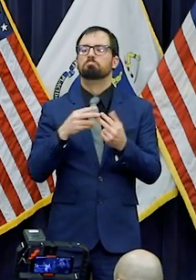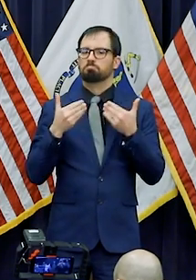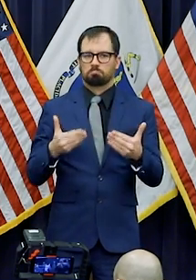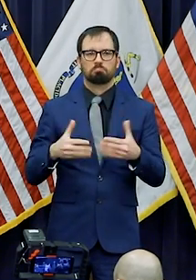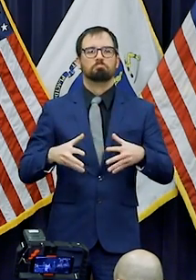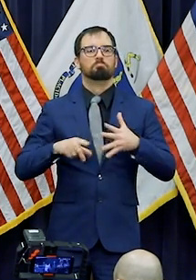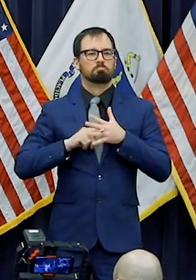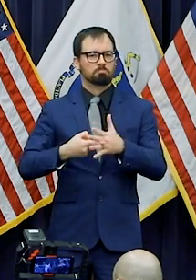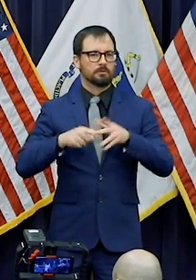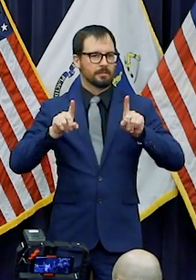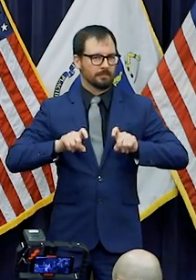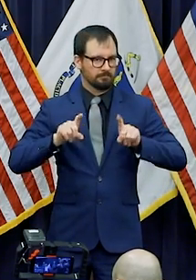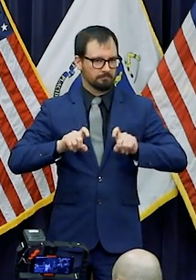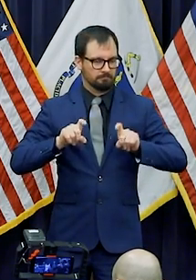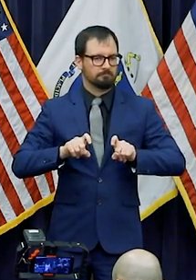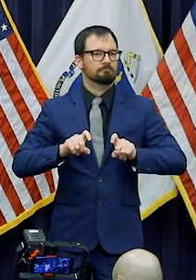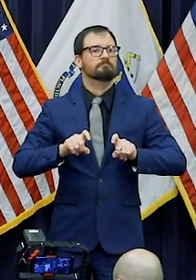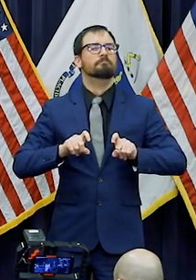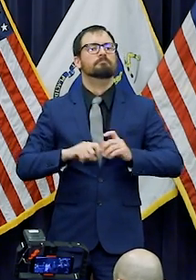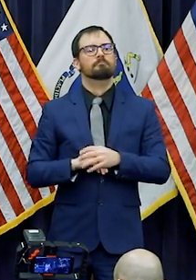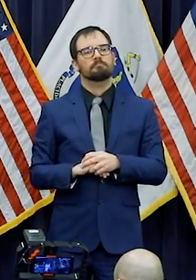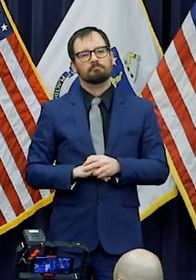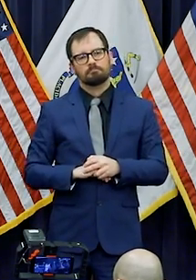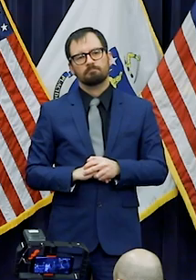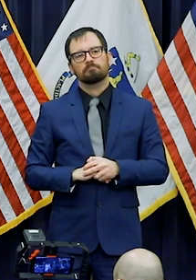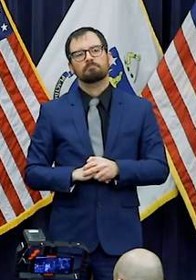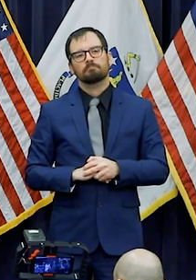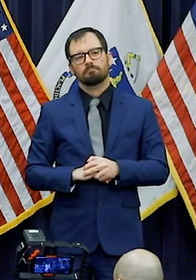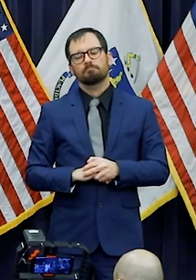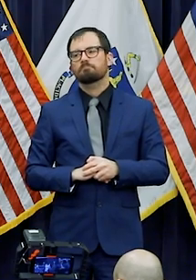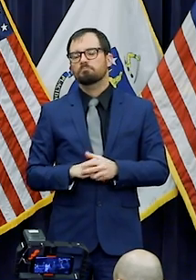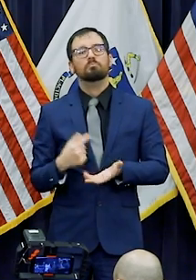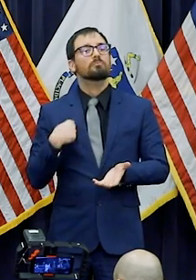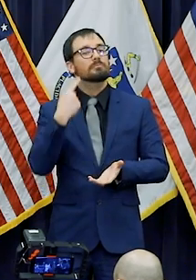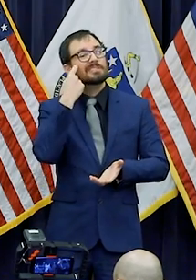little while ago with the Broad Institute. A few